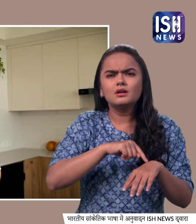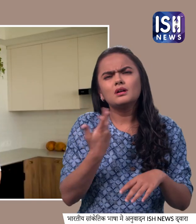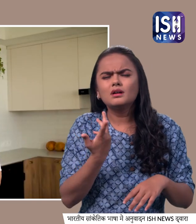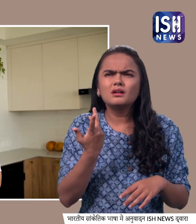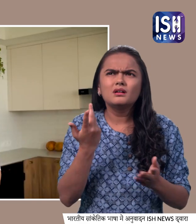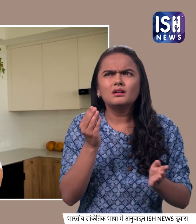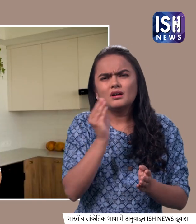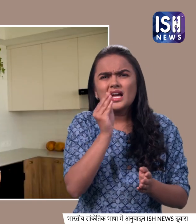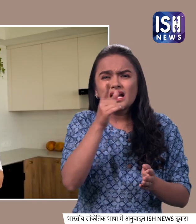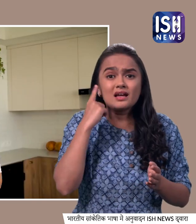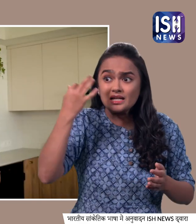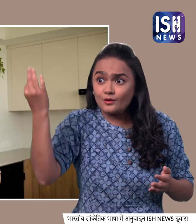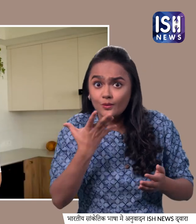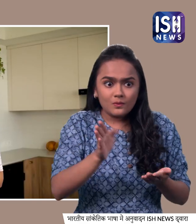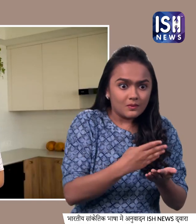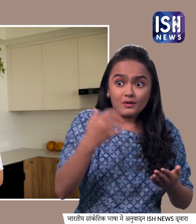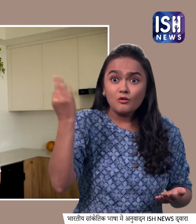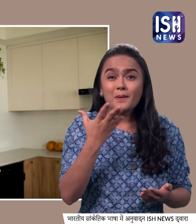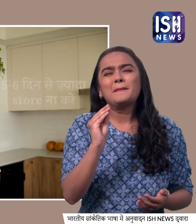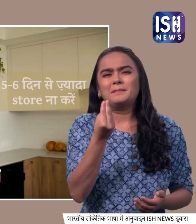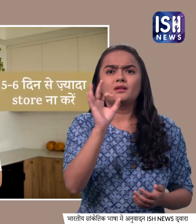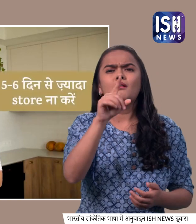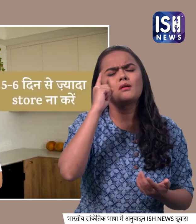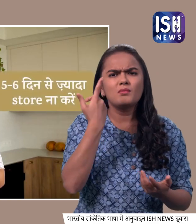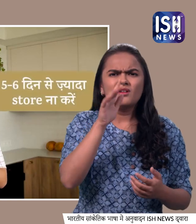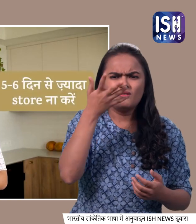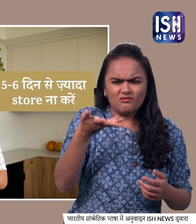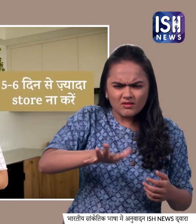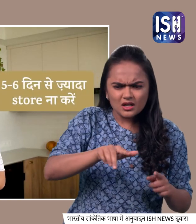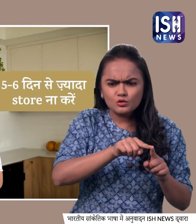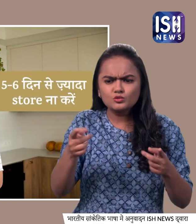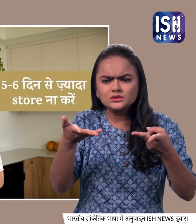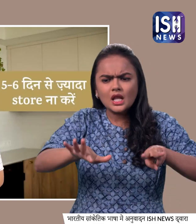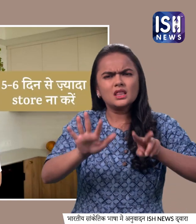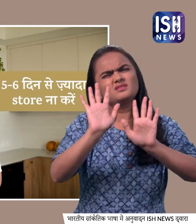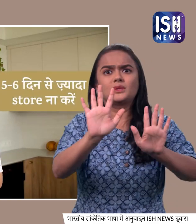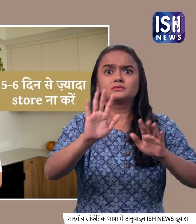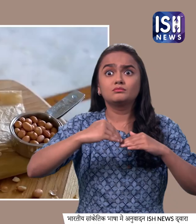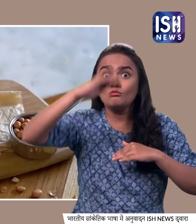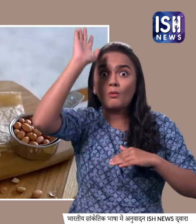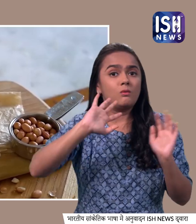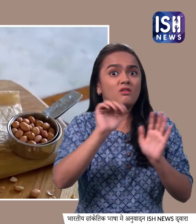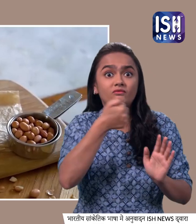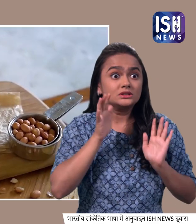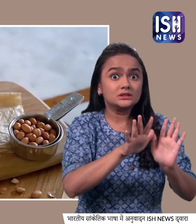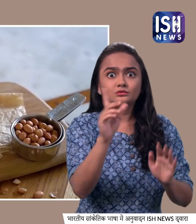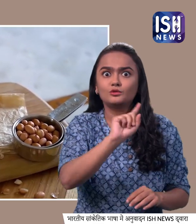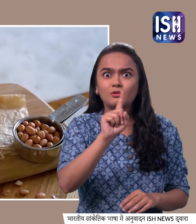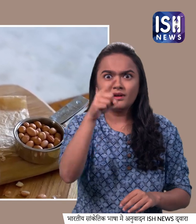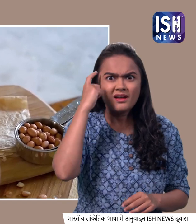make it fresh as possible. 5-6 days, store it 5 store it. What did you think that that nut